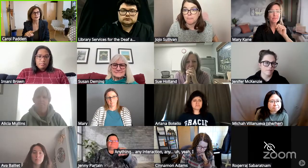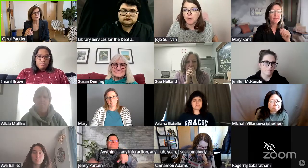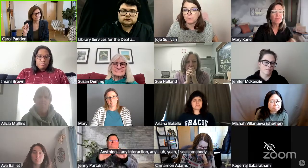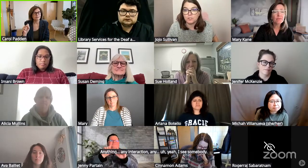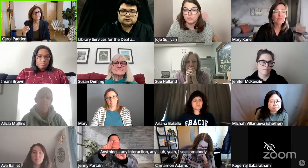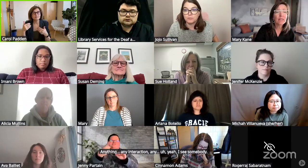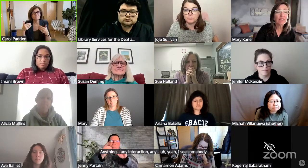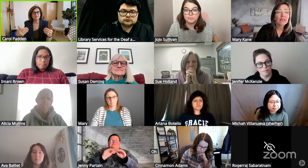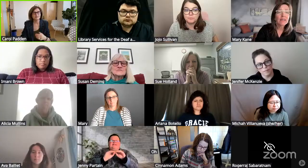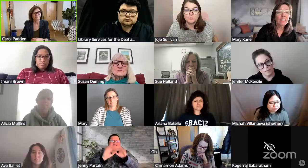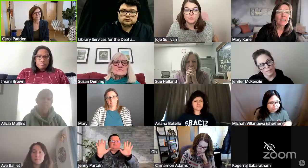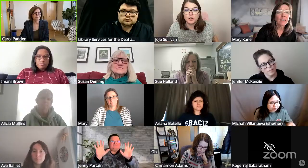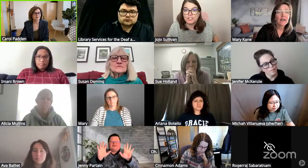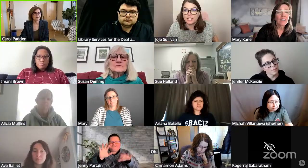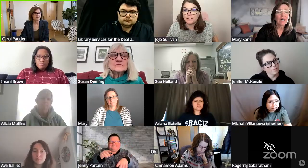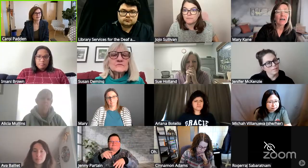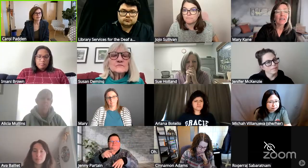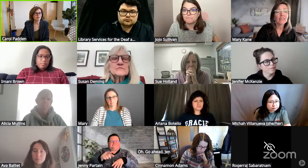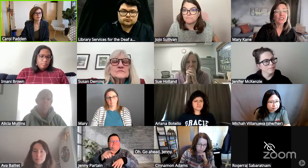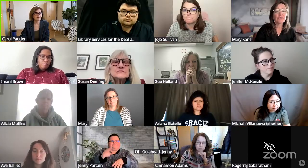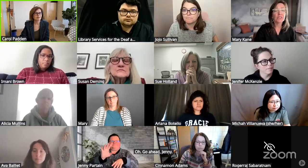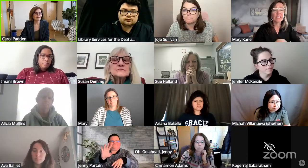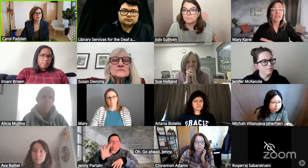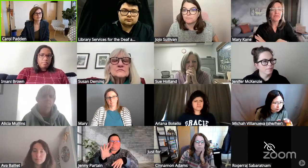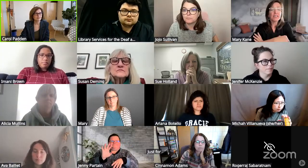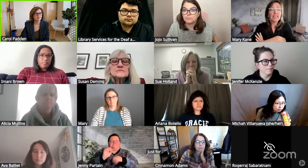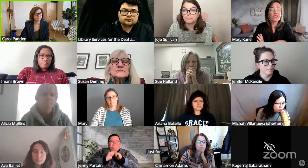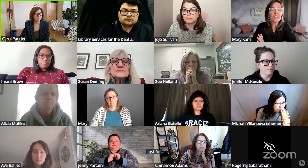Oh, go ahead, Jenny. Just for clarification,